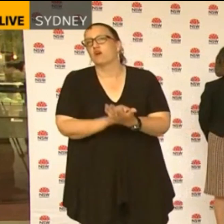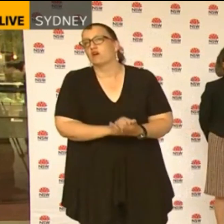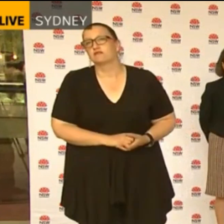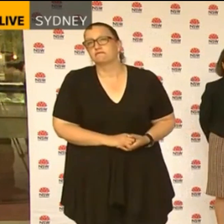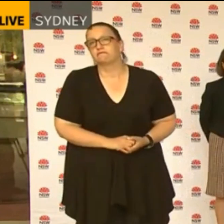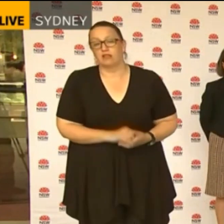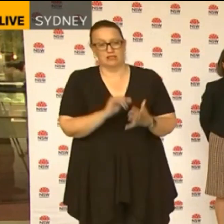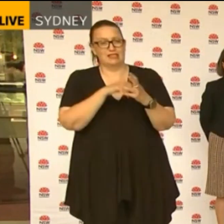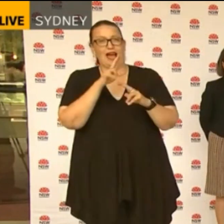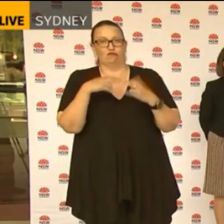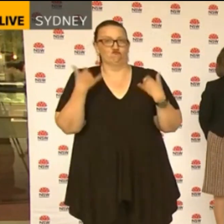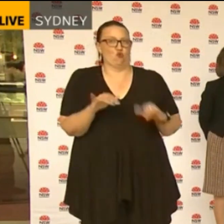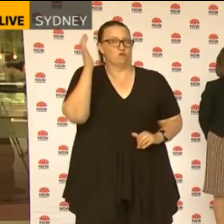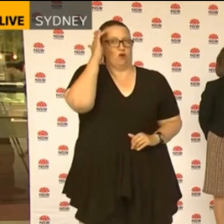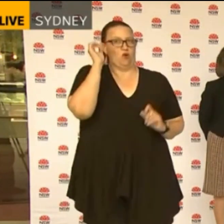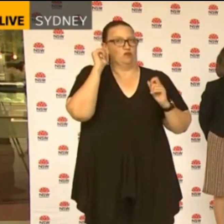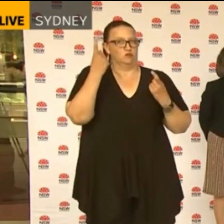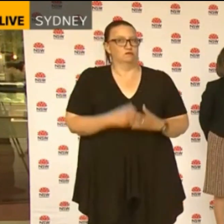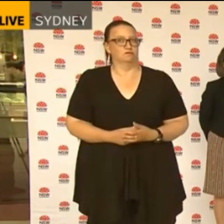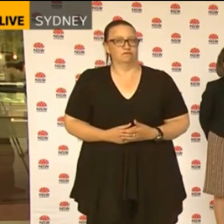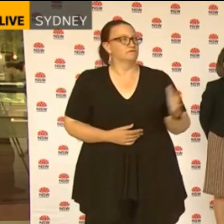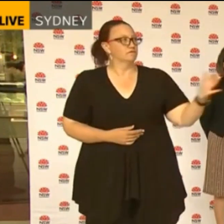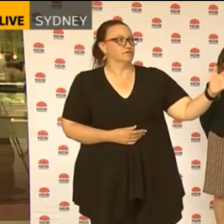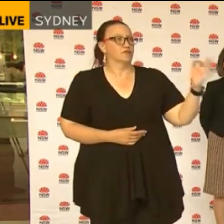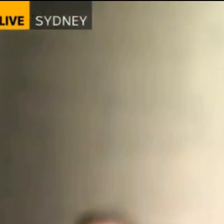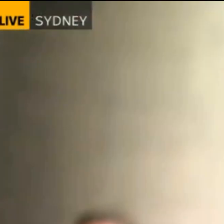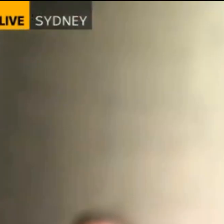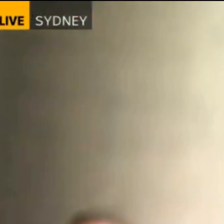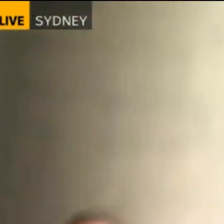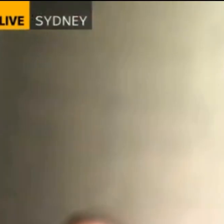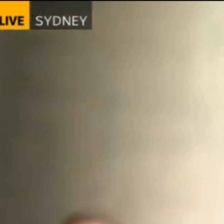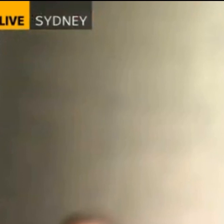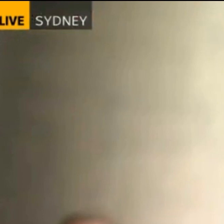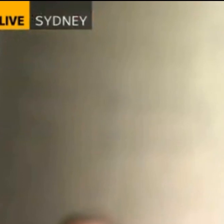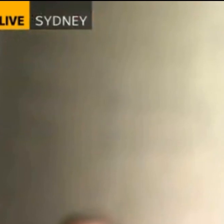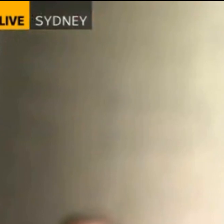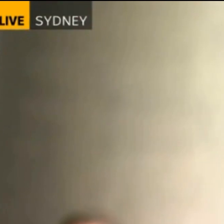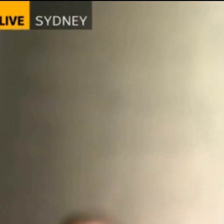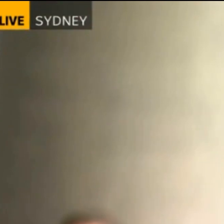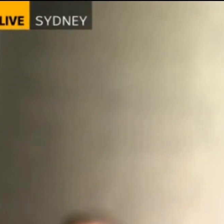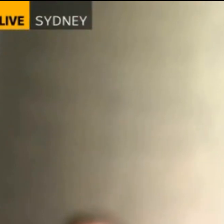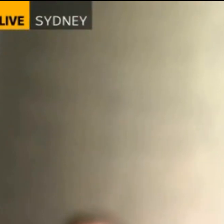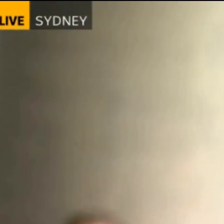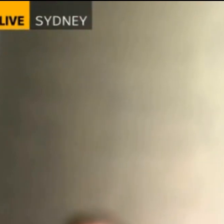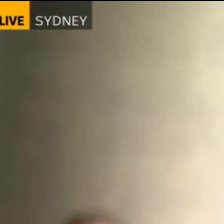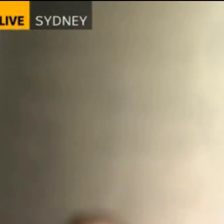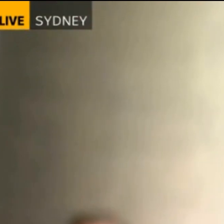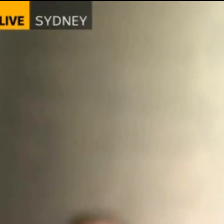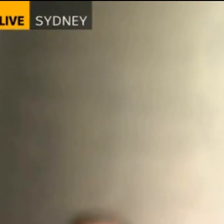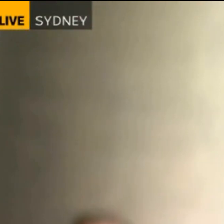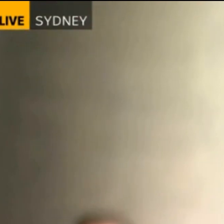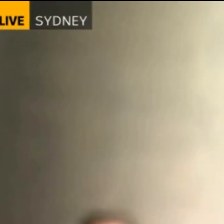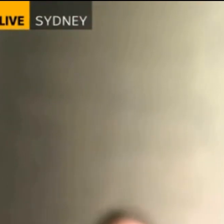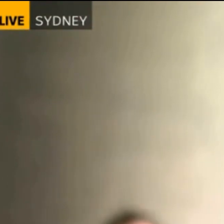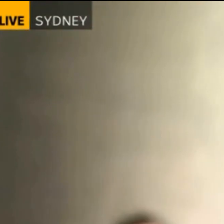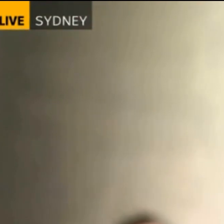the staff there now understand that. We've been hearing from people who are positive for COVID-19 and they've been stuck in hotel rooms for